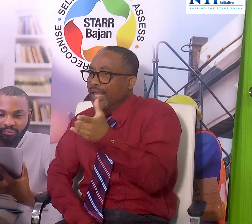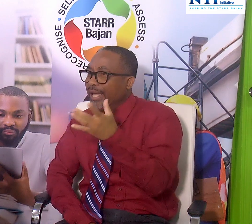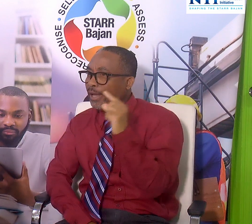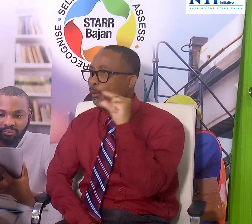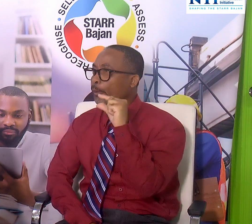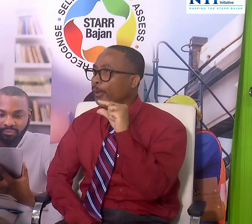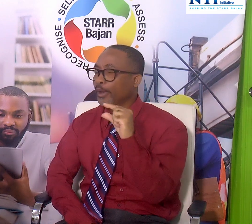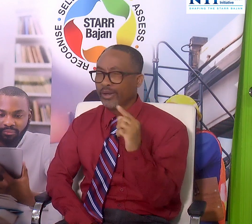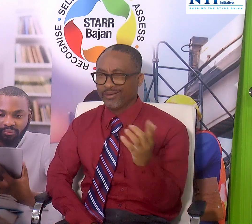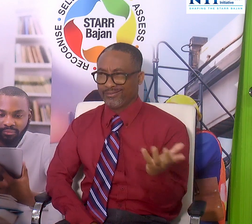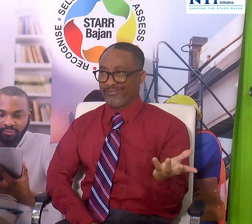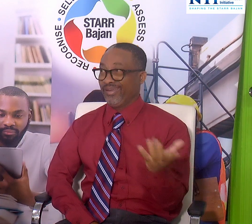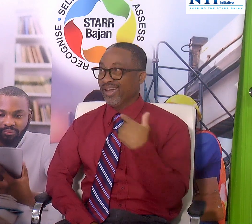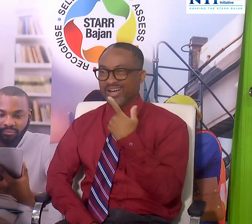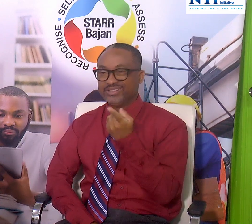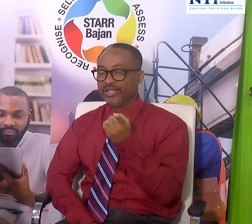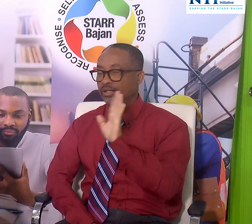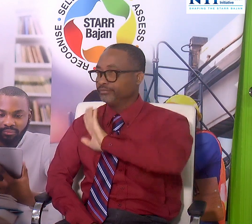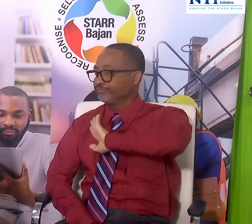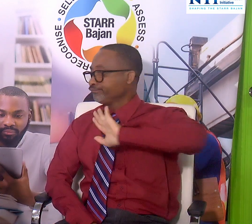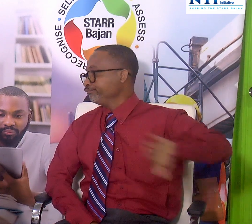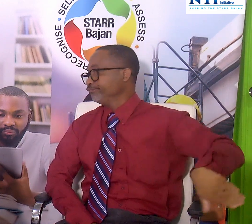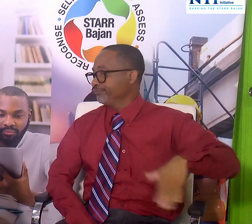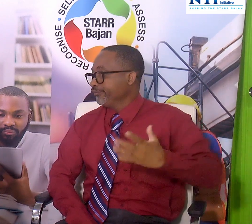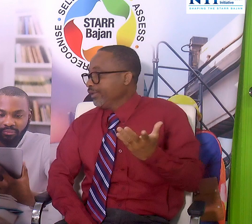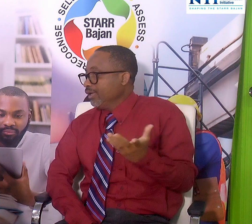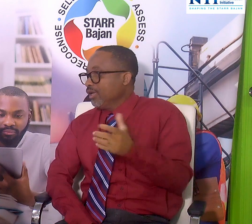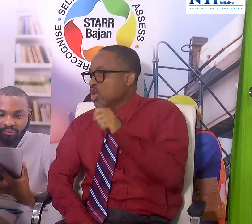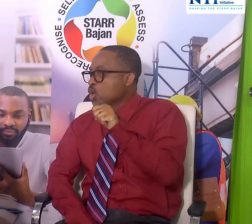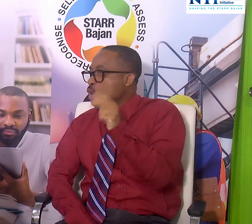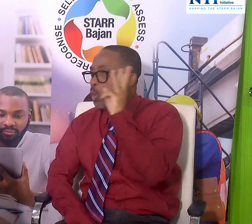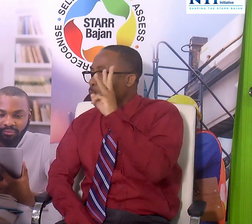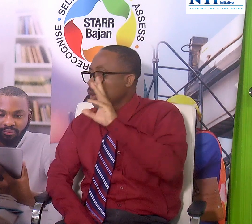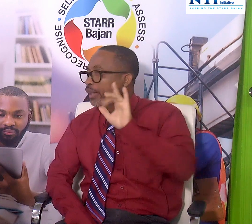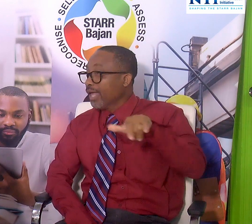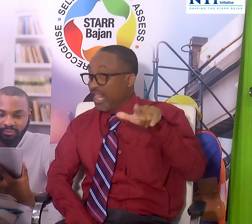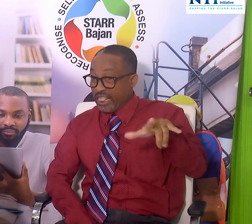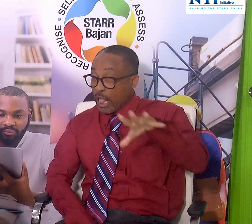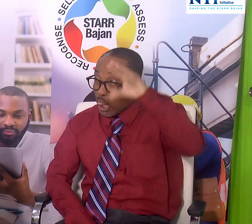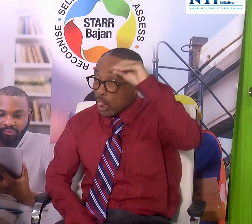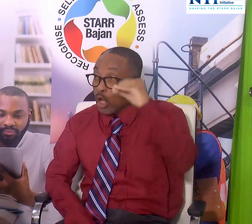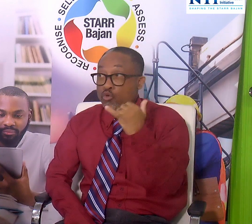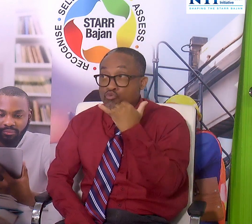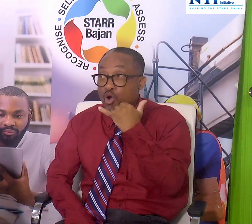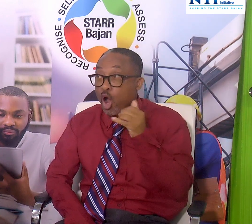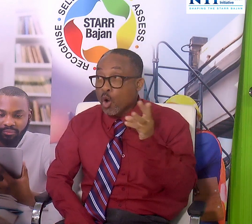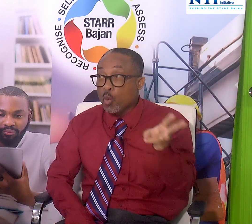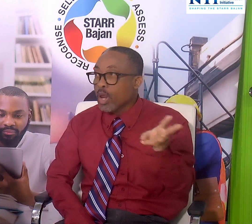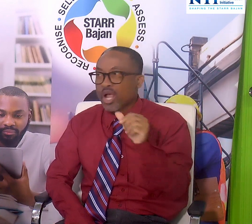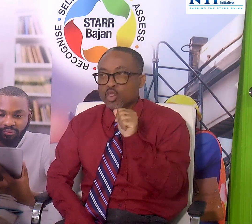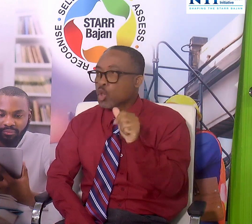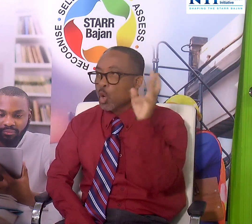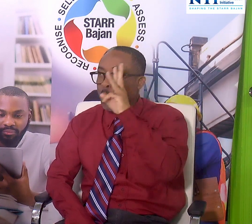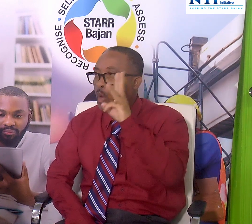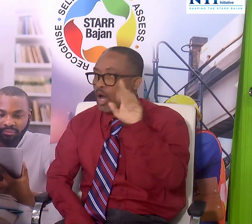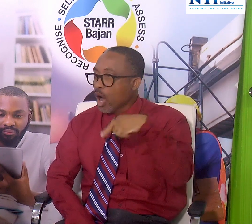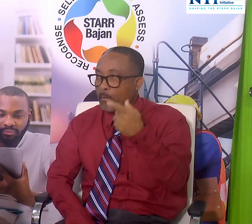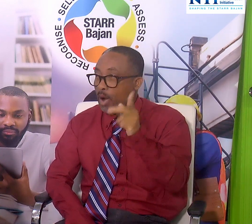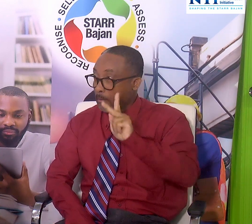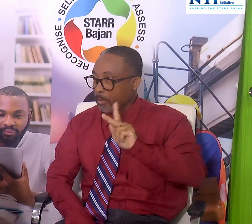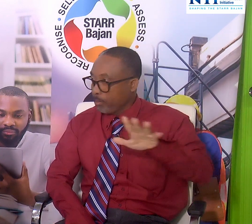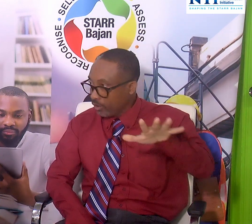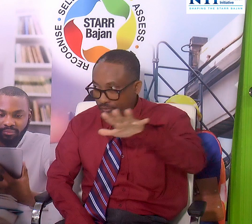will say, you know, that word, I say no, that's a word that we don't accept at